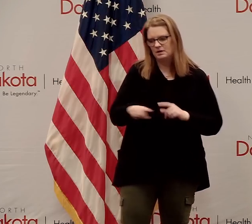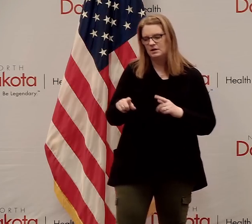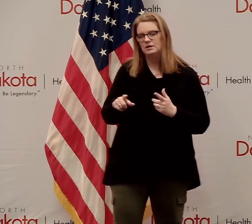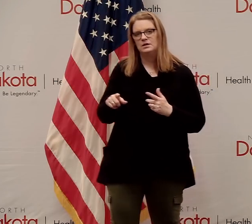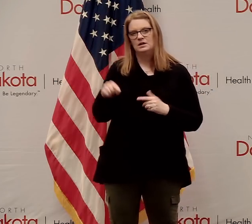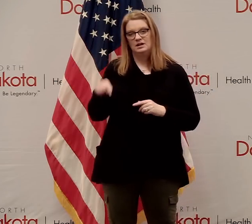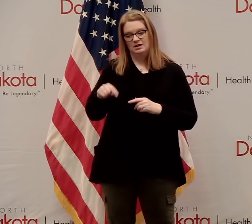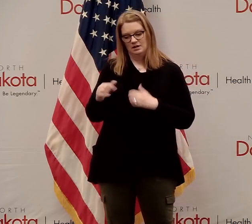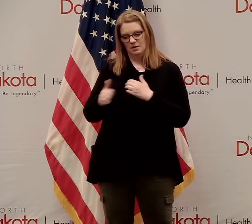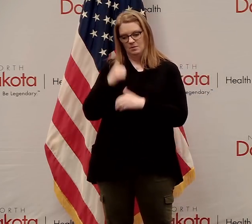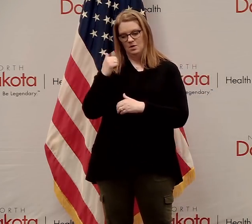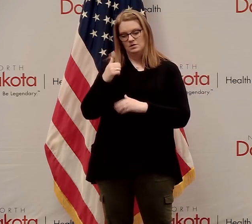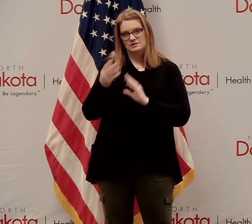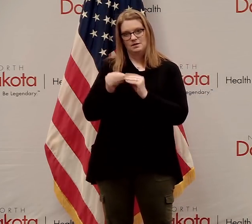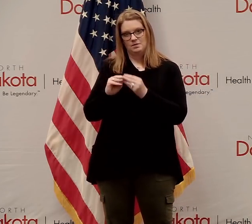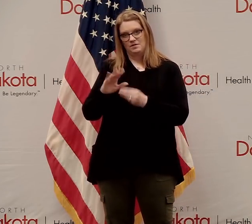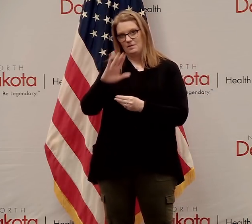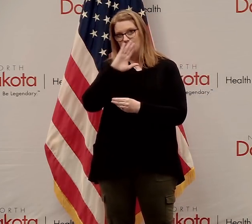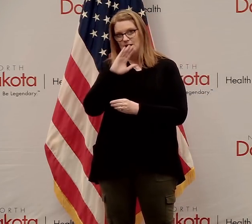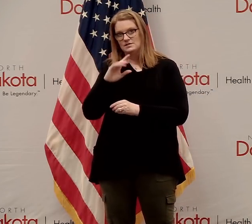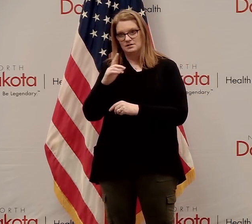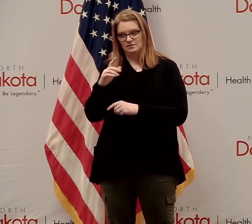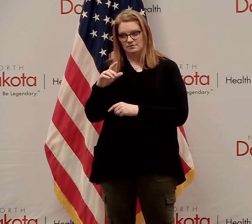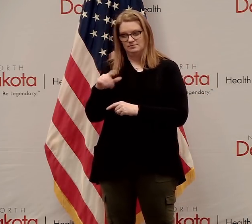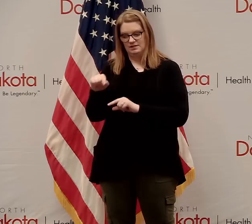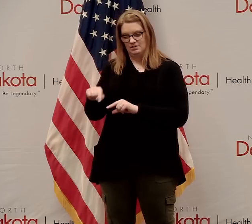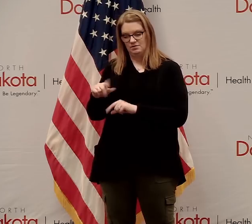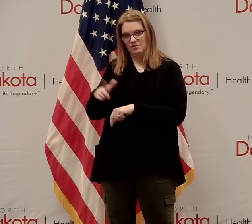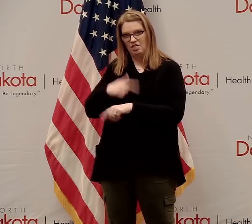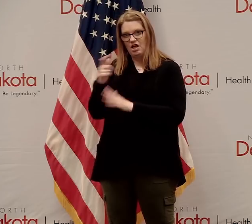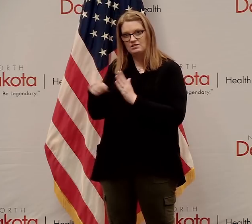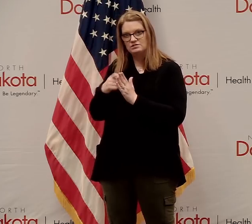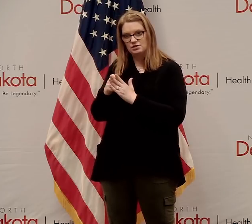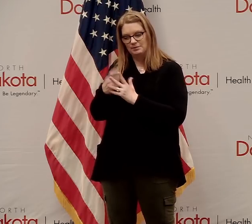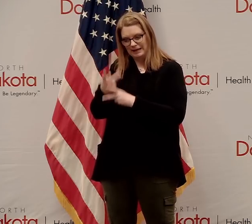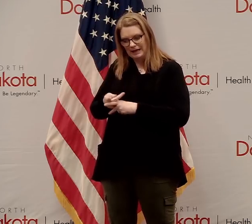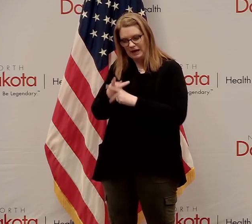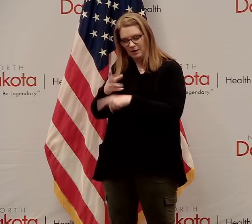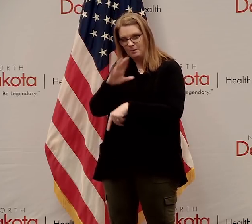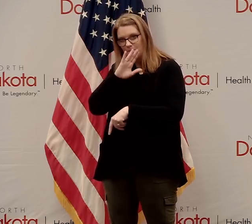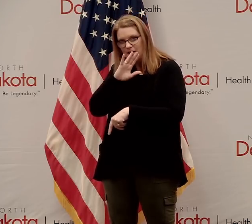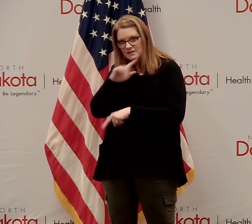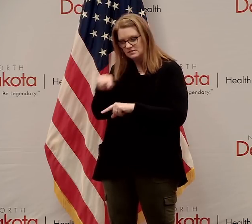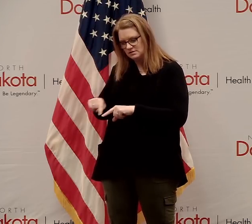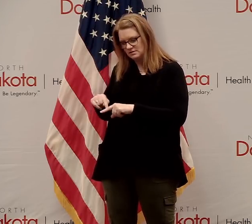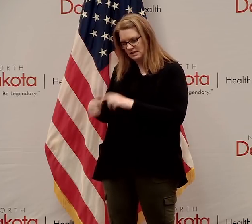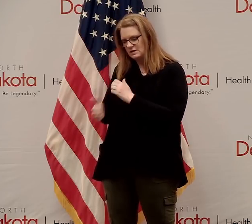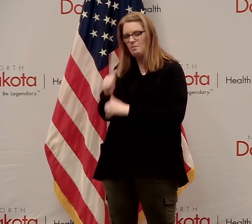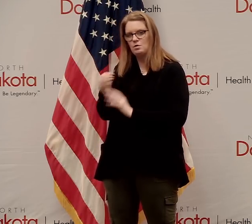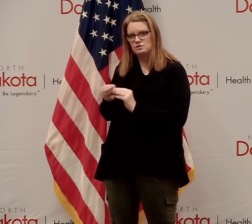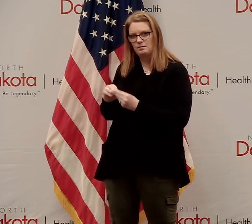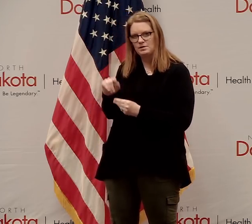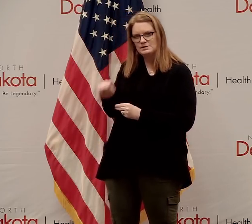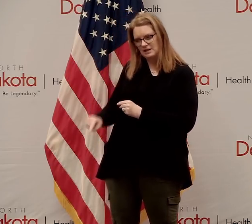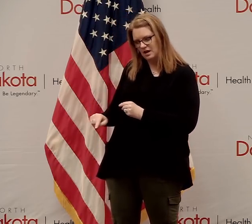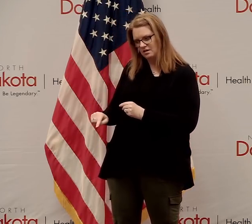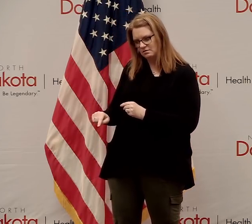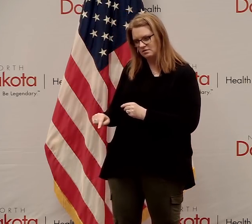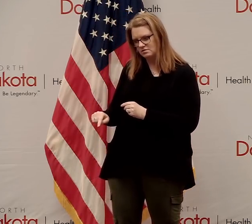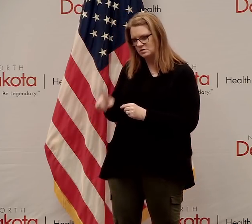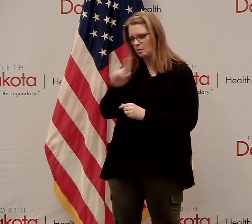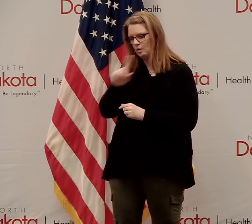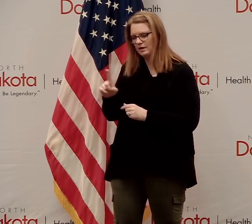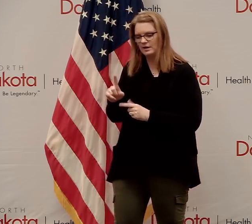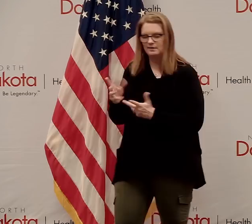of any county in long-term care also in Cass County. And so that's I say general demographics is how I would say, but I